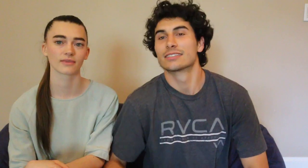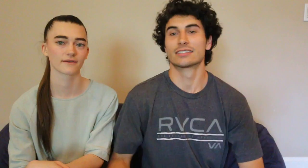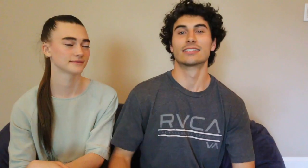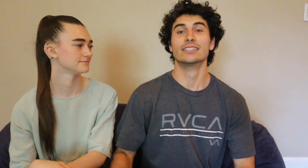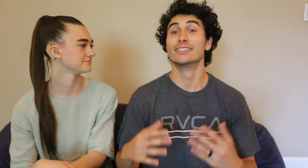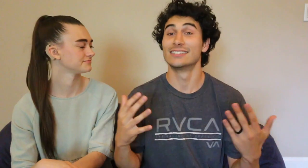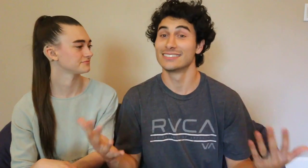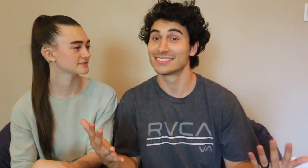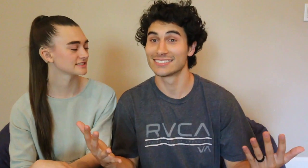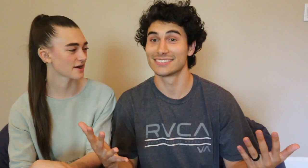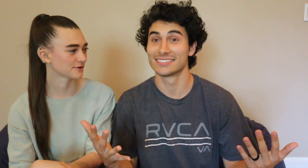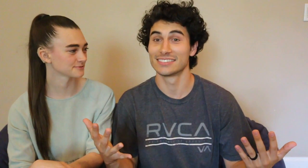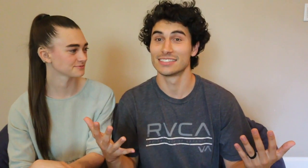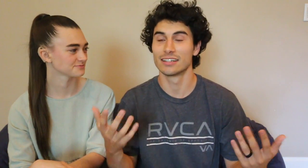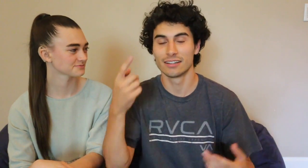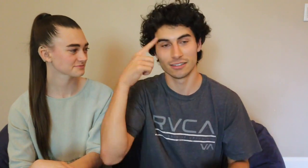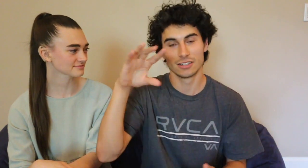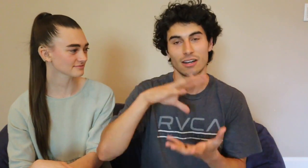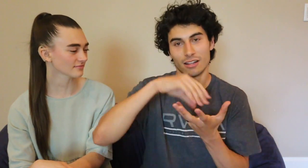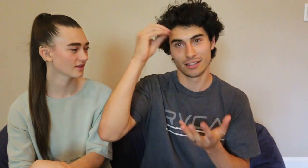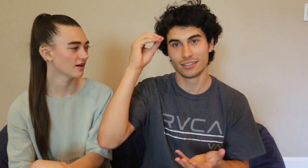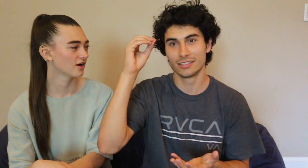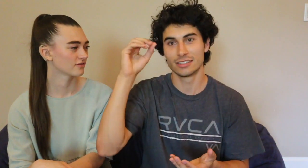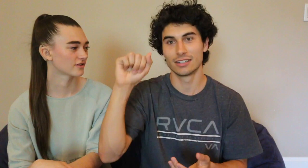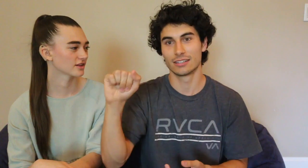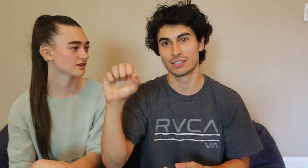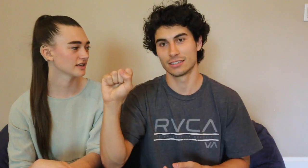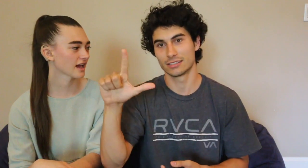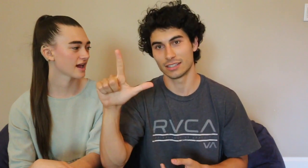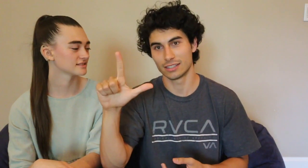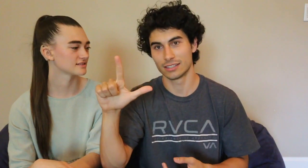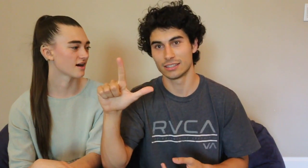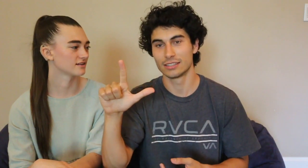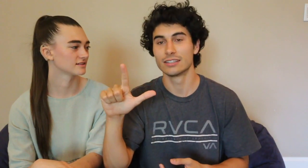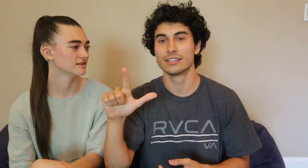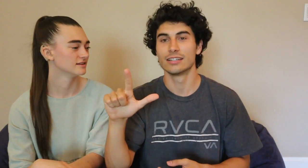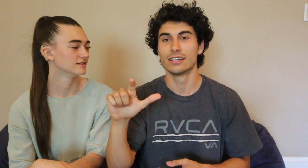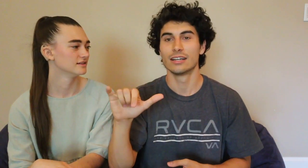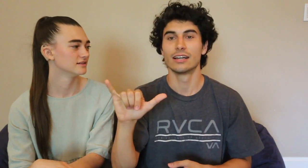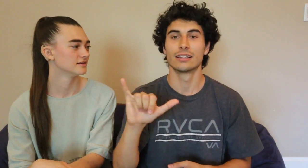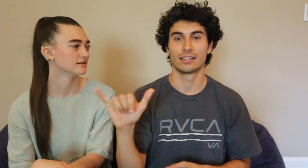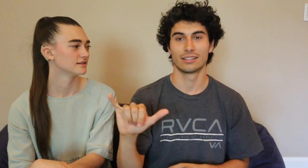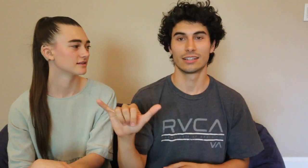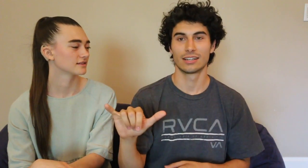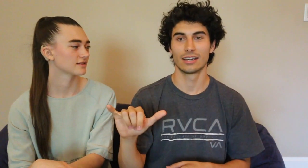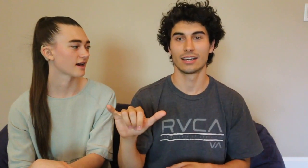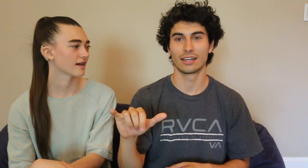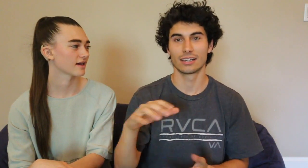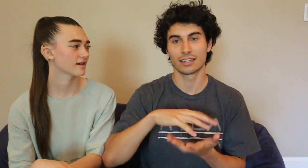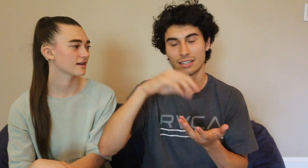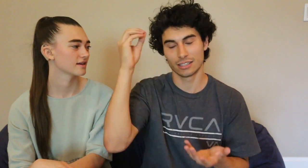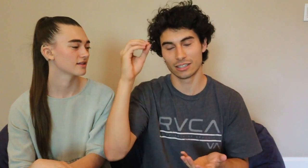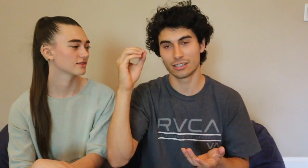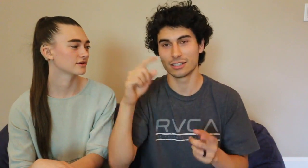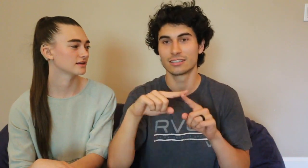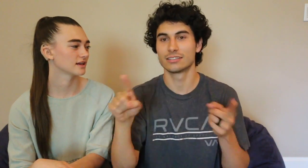So, for learning ASL, like learning